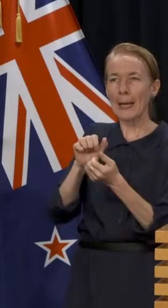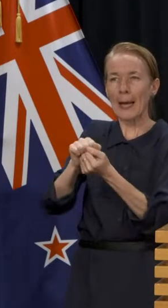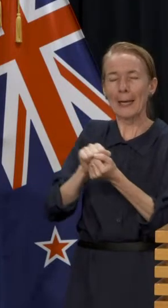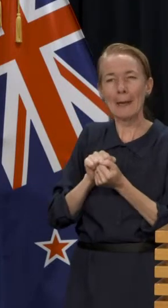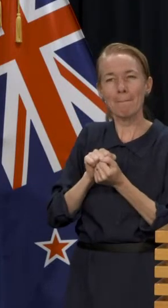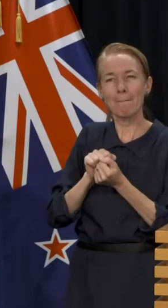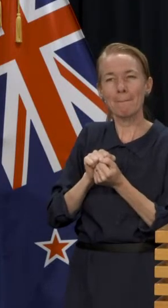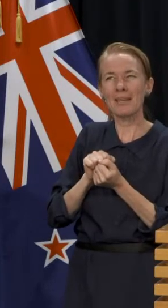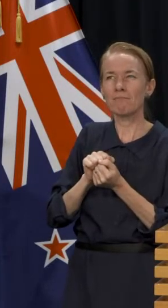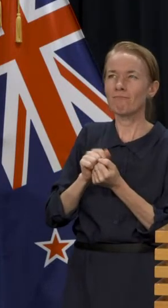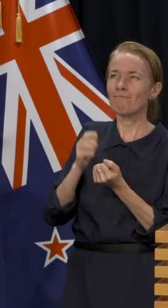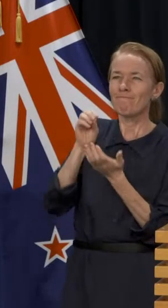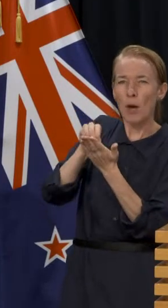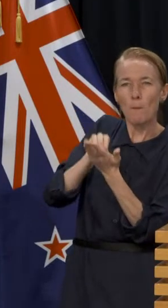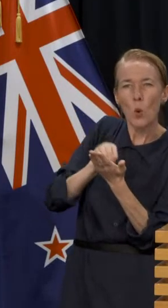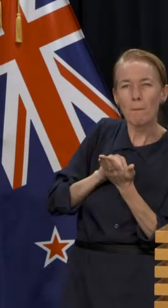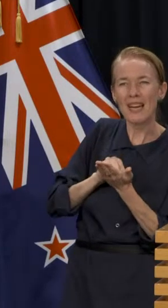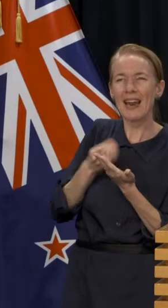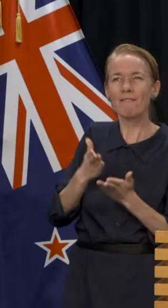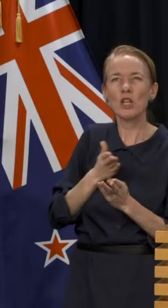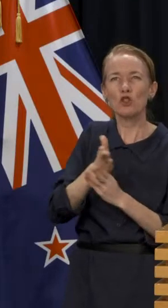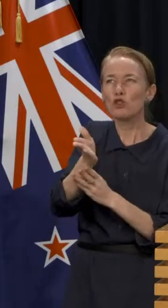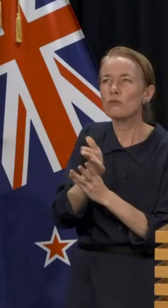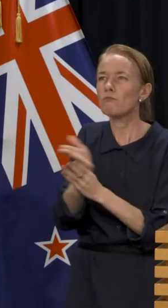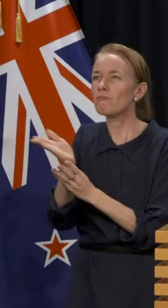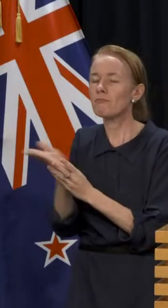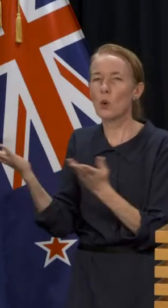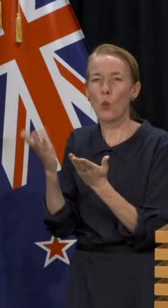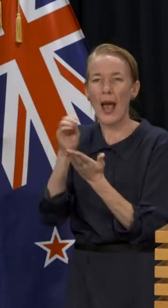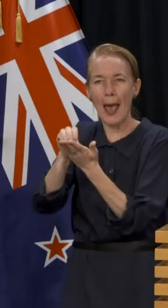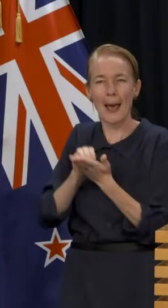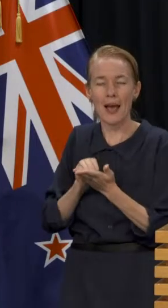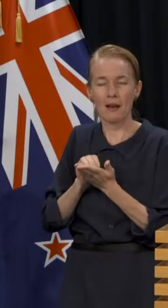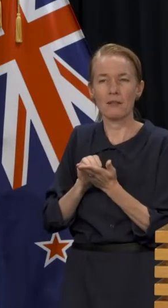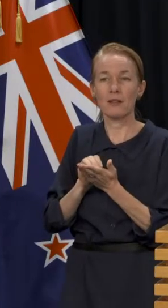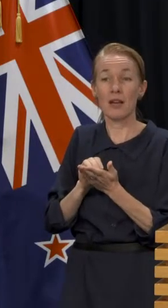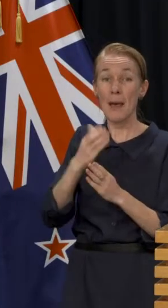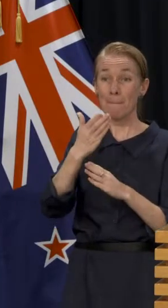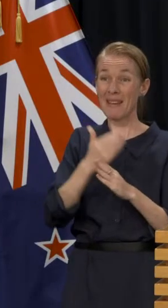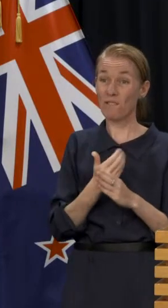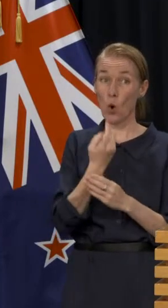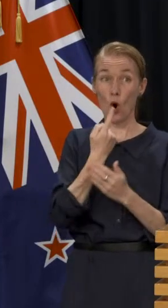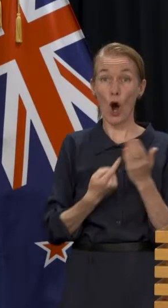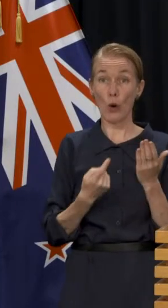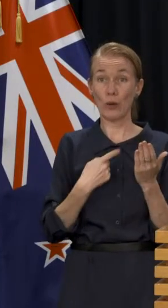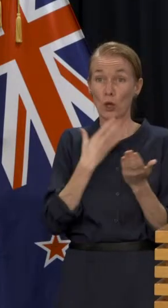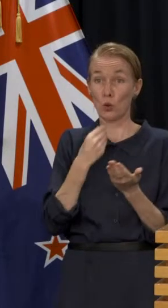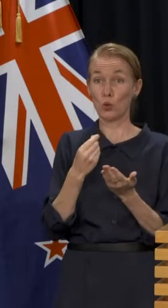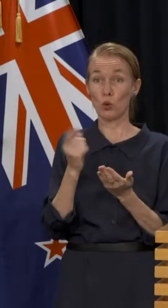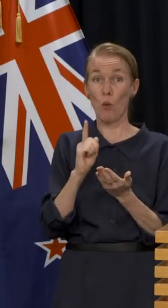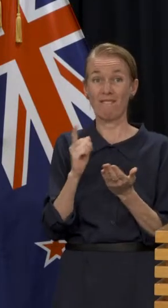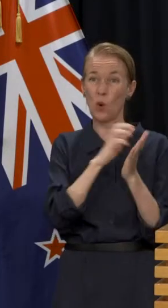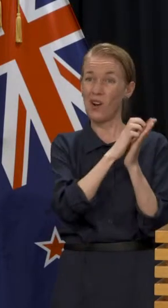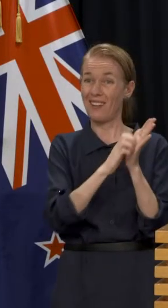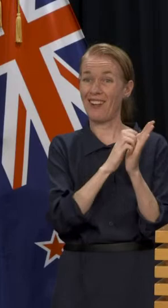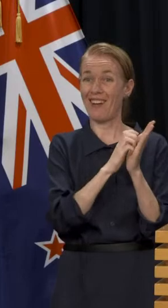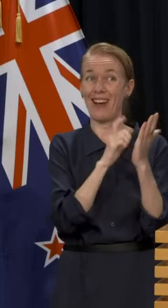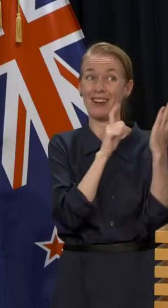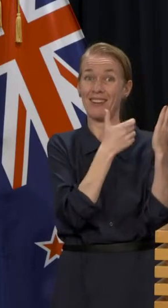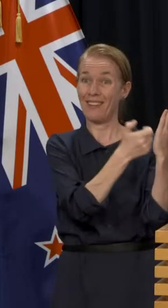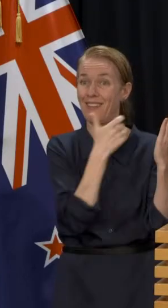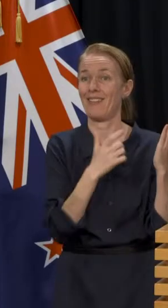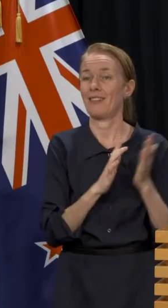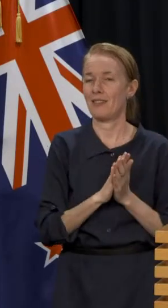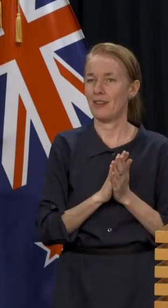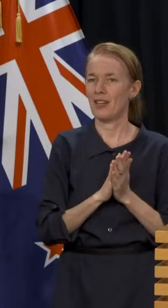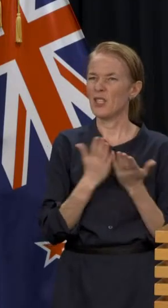complete record of their contacts and their movements. And the fact that previously you needed to have a QR code and you needed to remember to do it at the time, those were